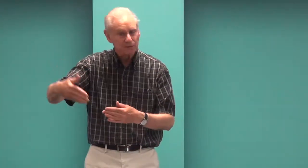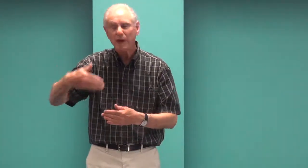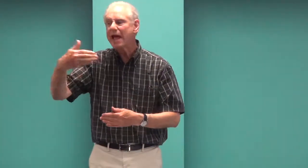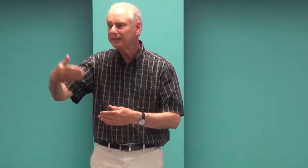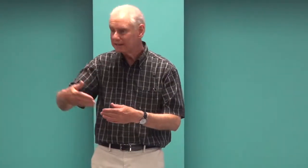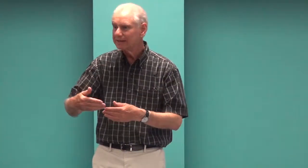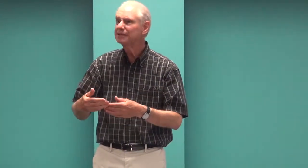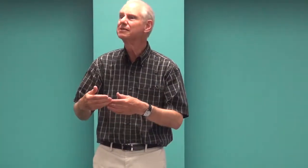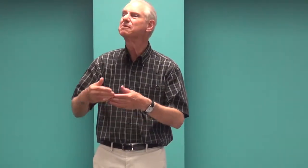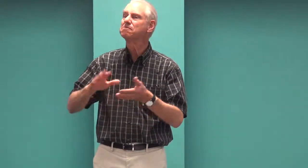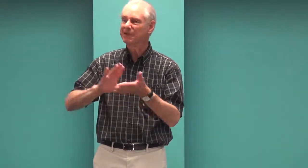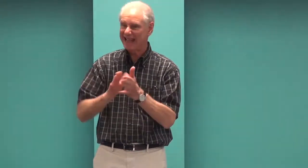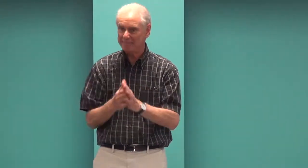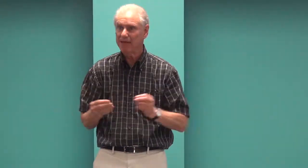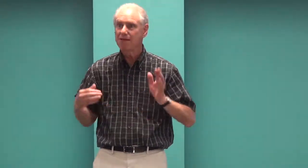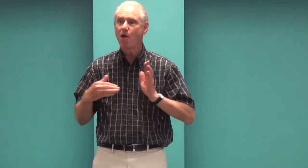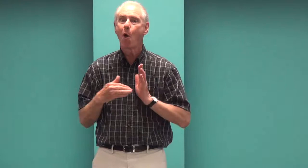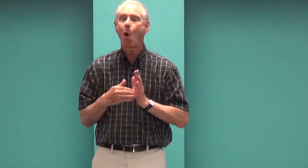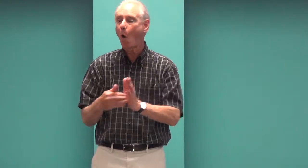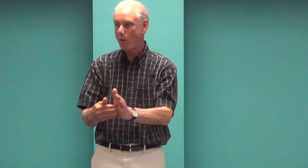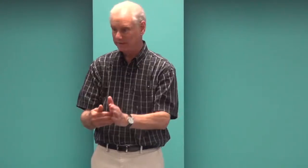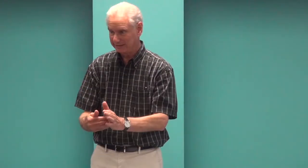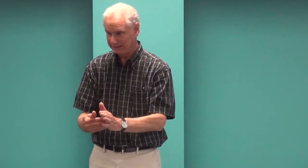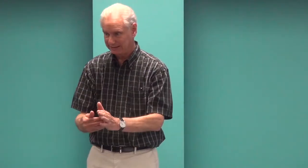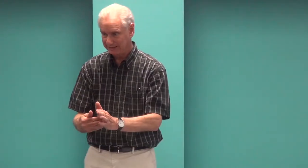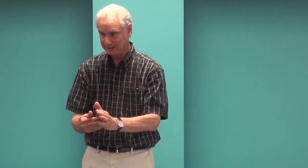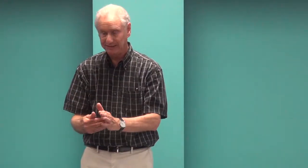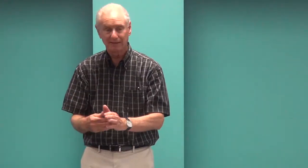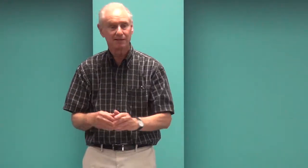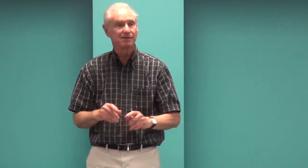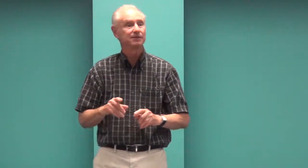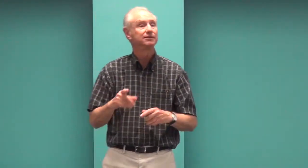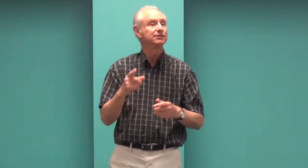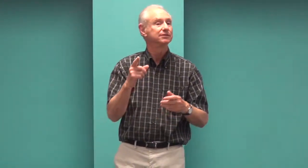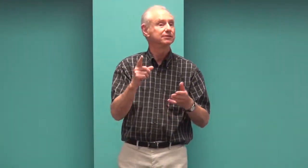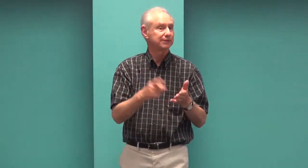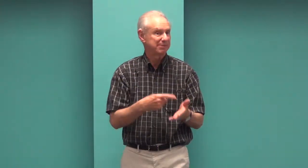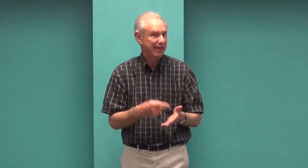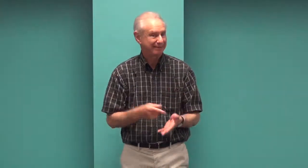He kept asking me that over and over and over again. And it became routine.